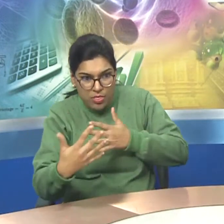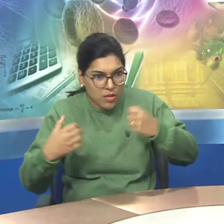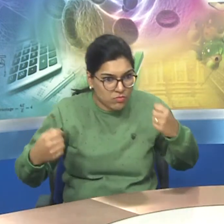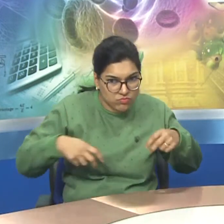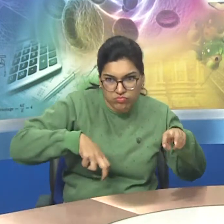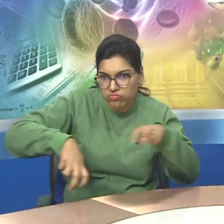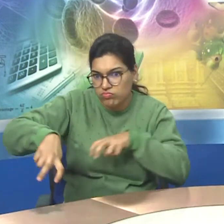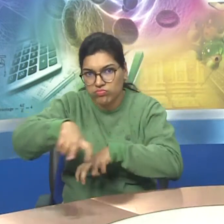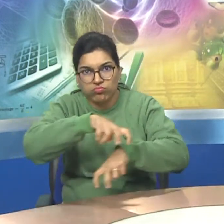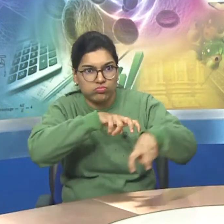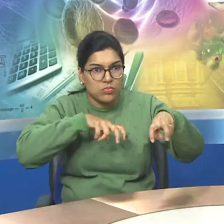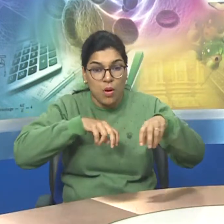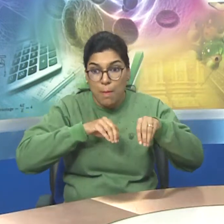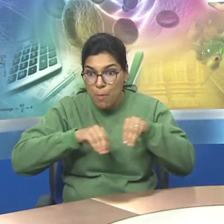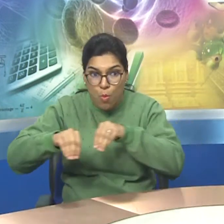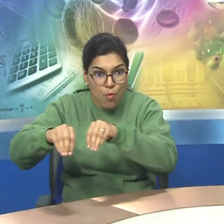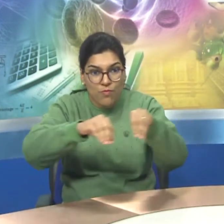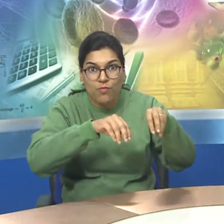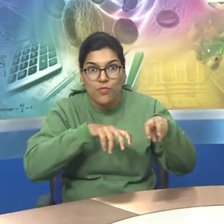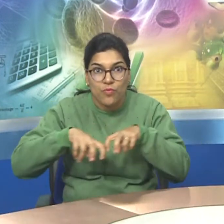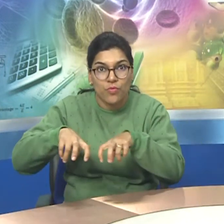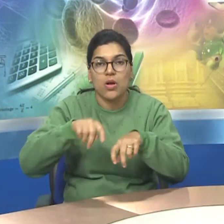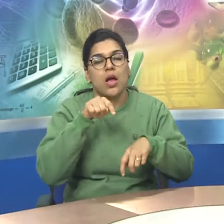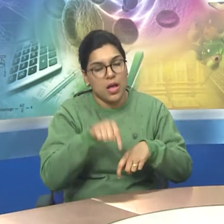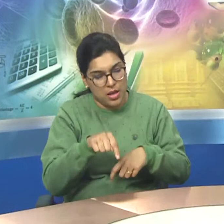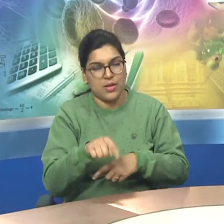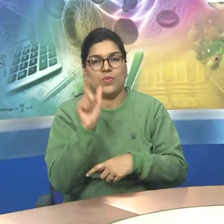do ourselves, and there is a movement.